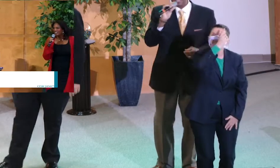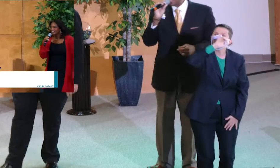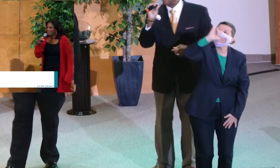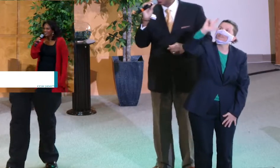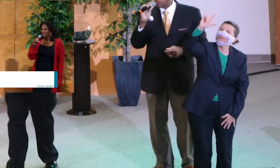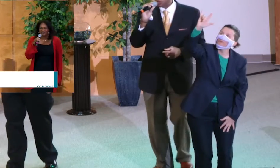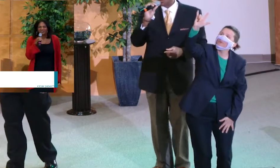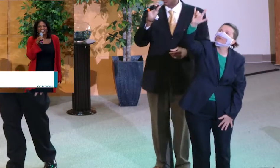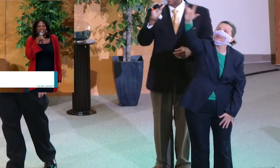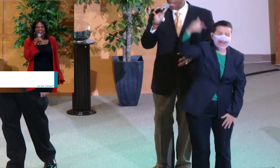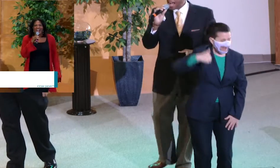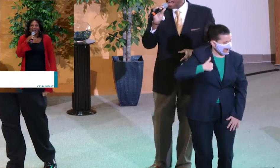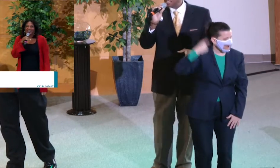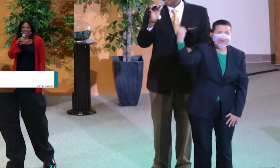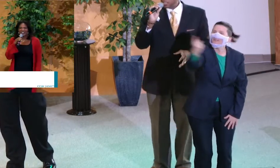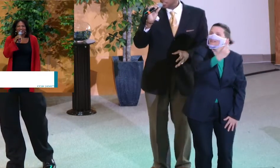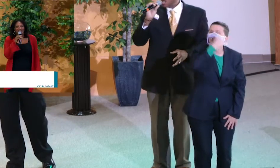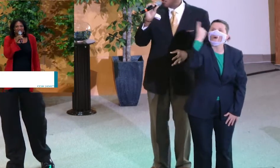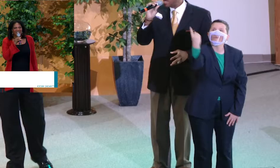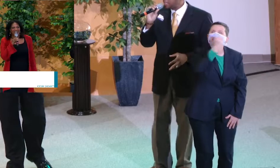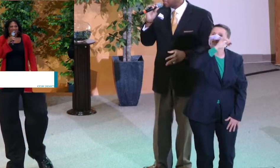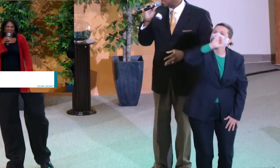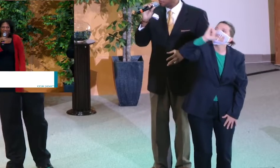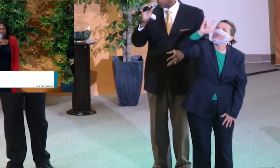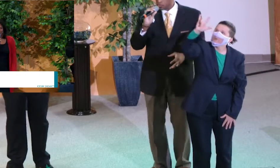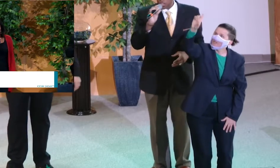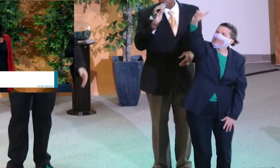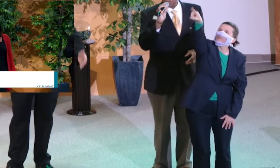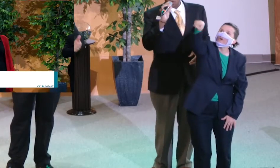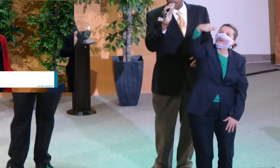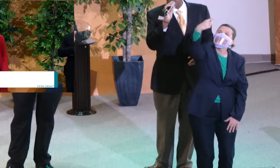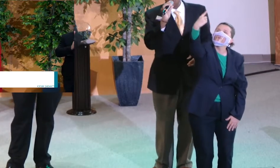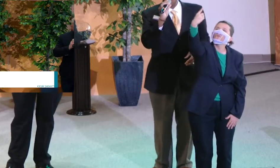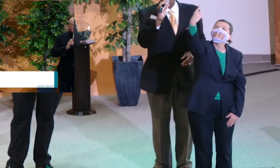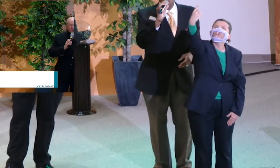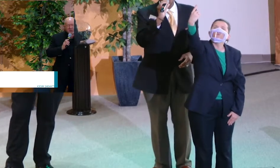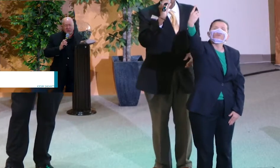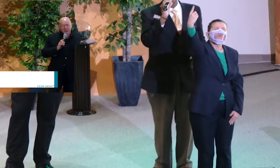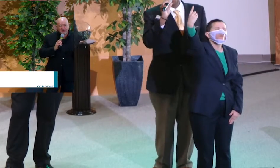always love you. I will always love you just for you.